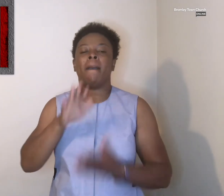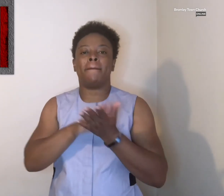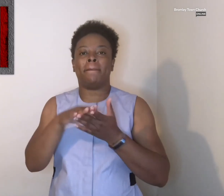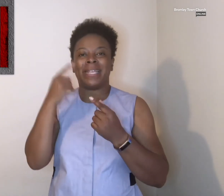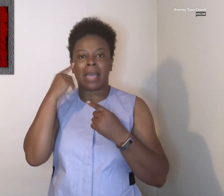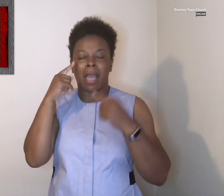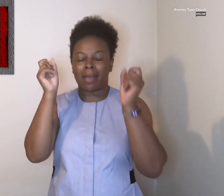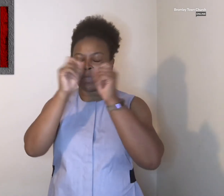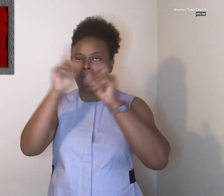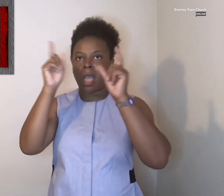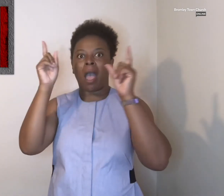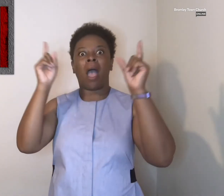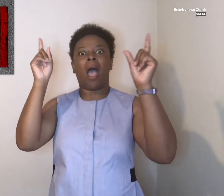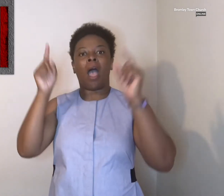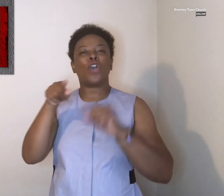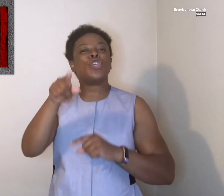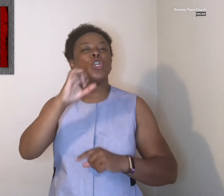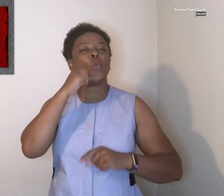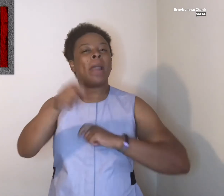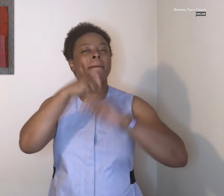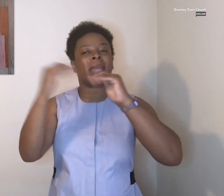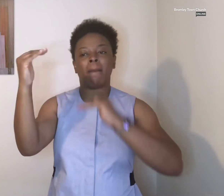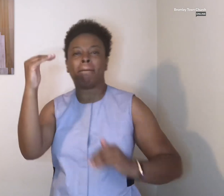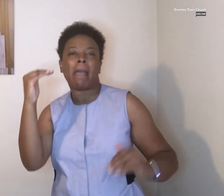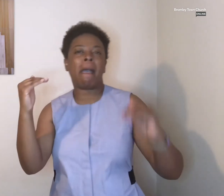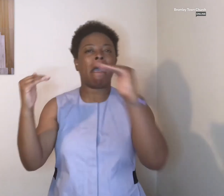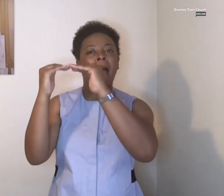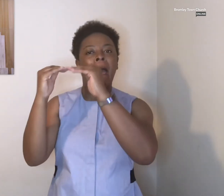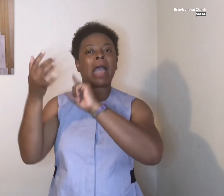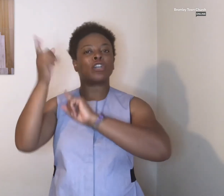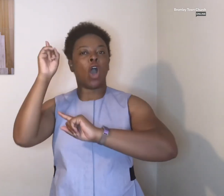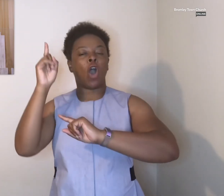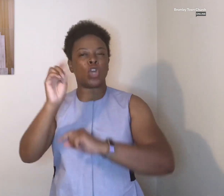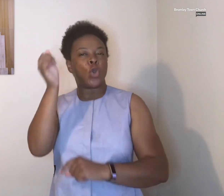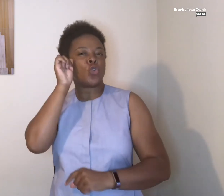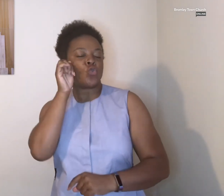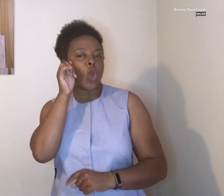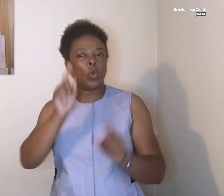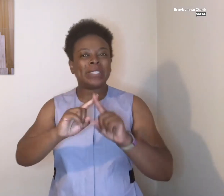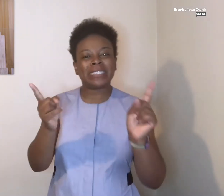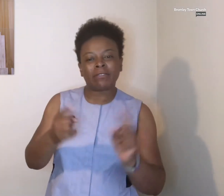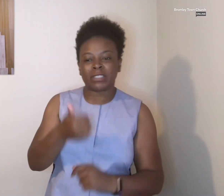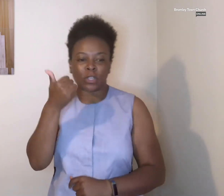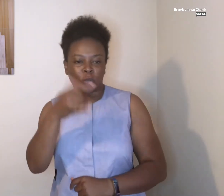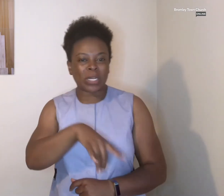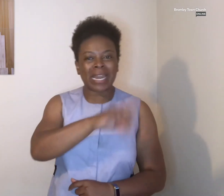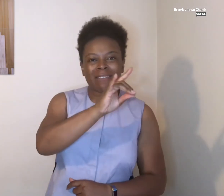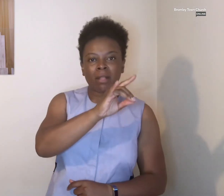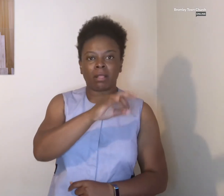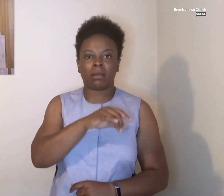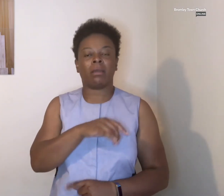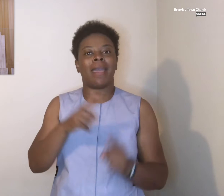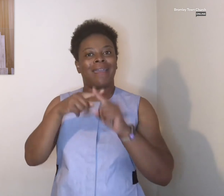and you will be like God, knowing good and evil." Now at this point, having heard these things, Eve felt to